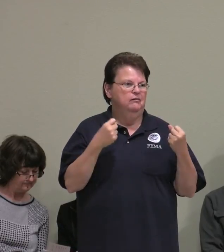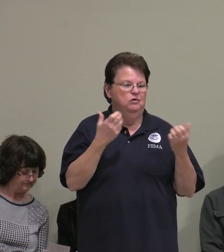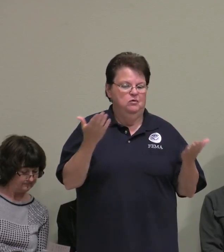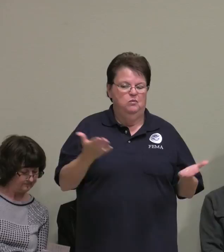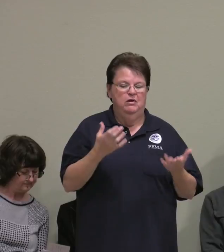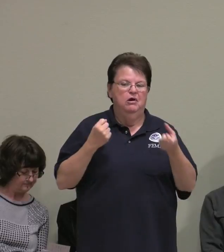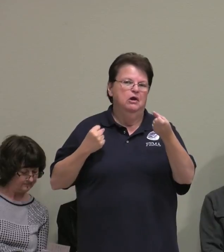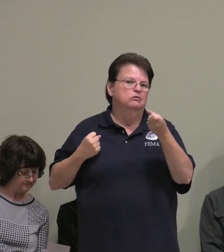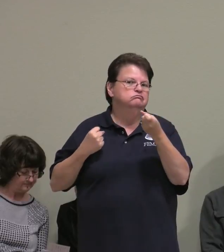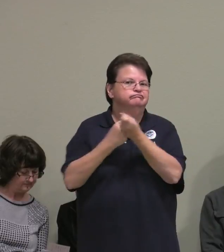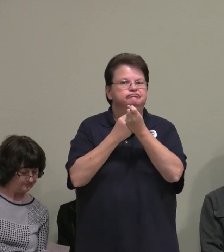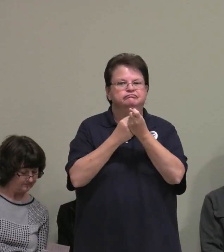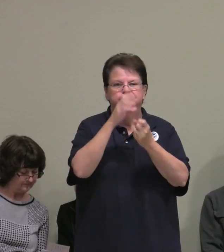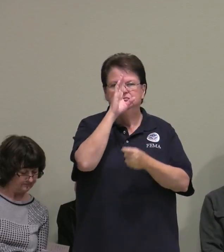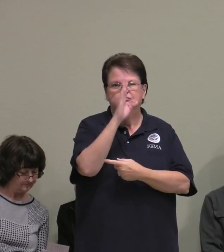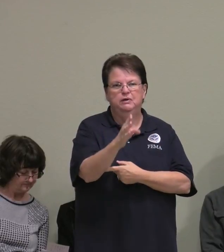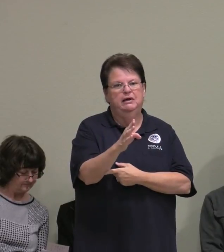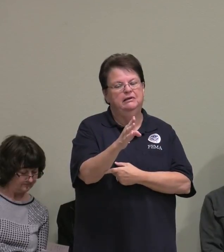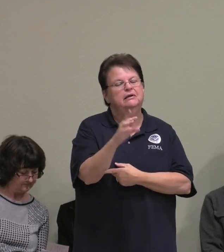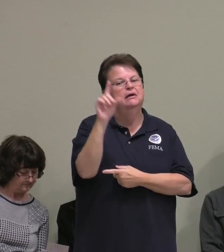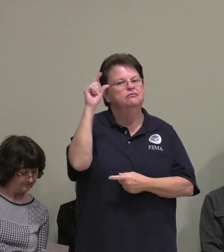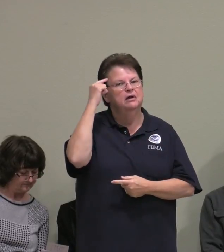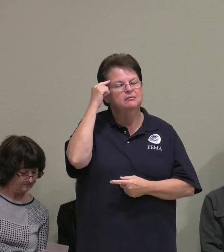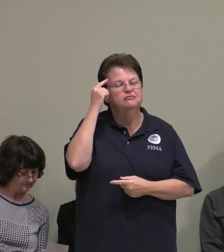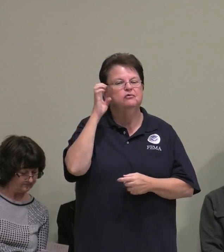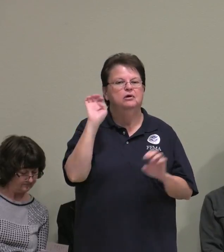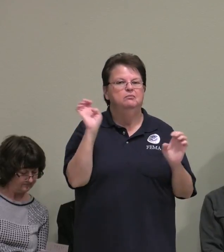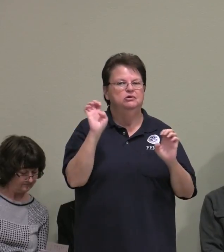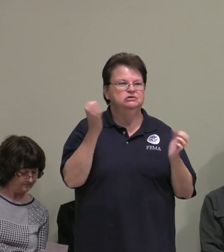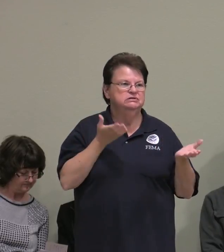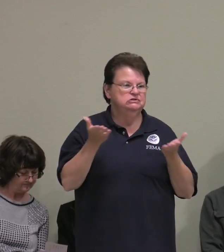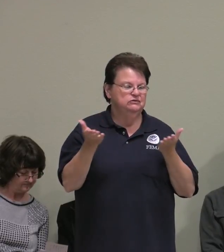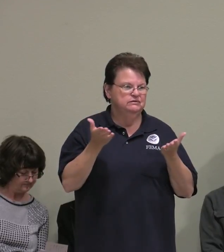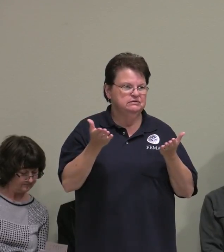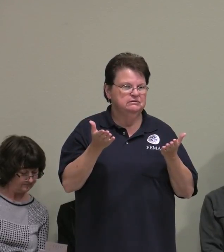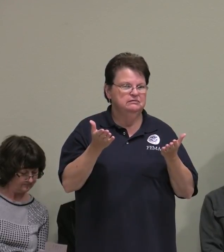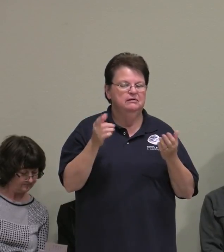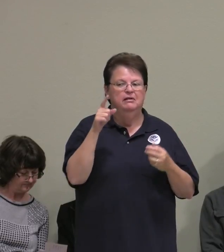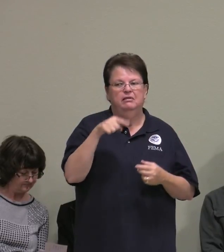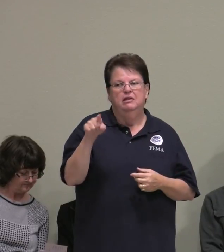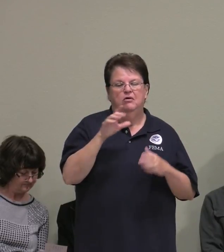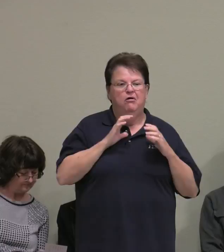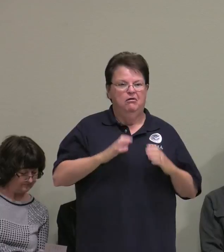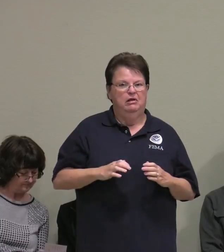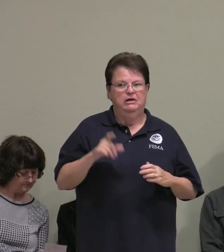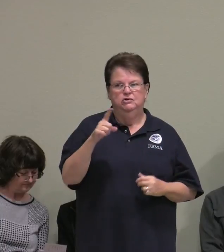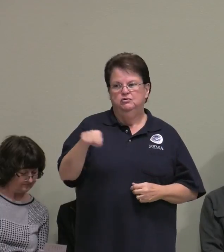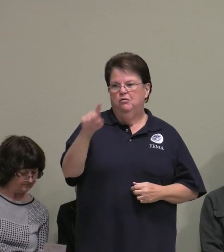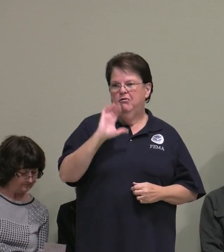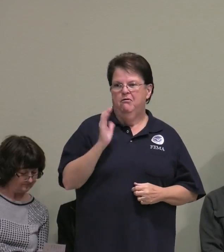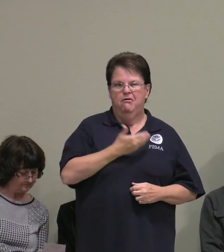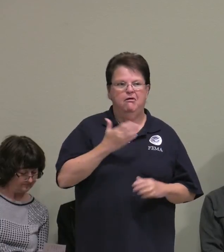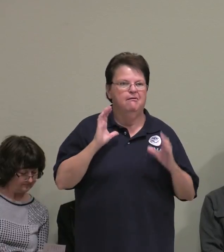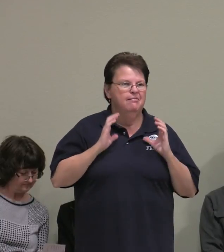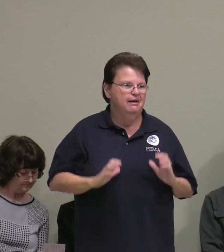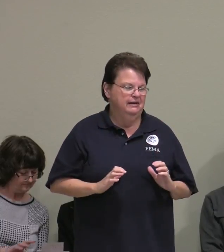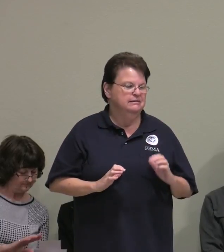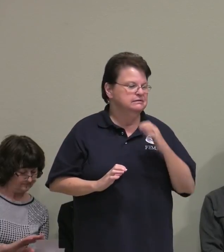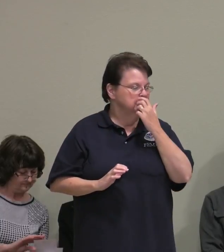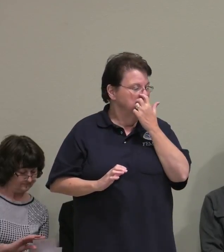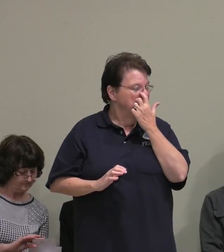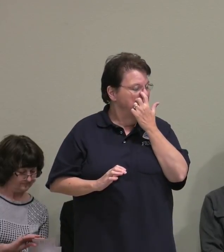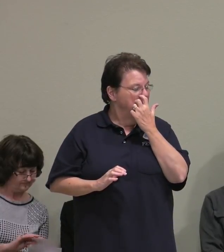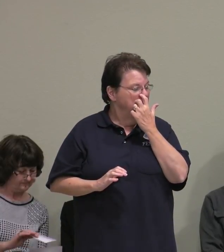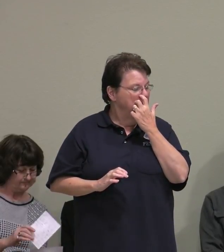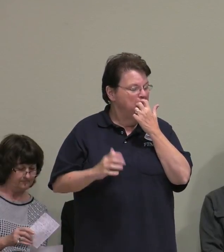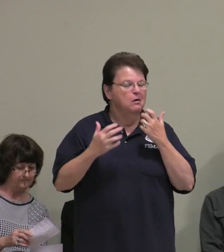direct support of the Governor's Office of Emergency Services. They are our client. You are our client. We are here to achieve